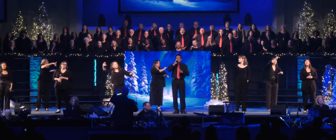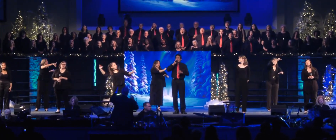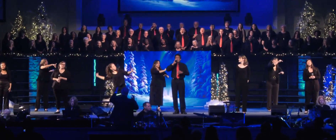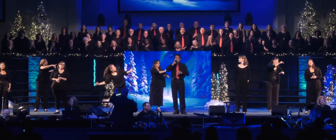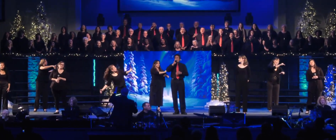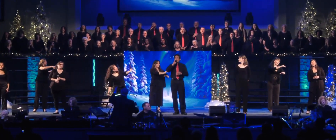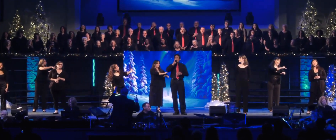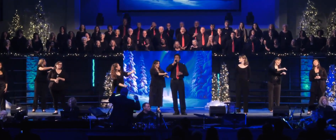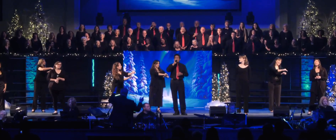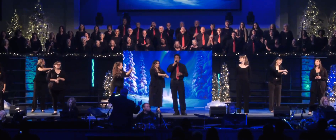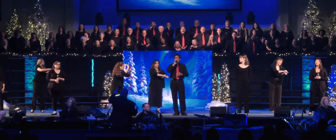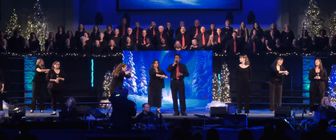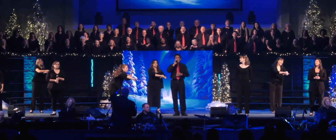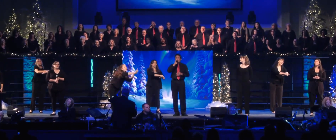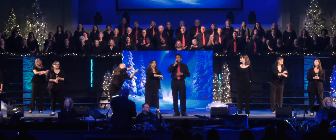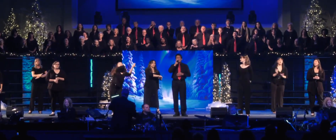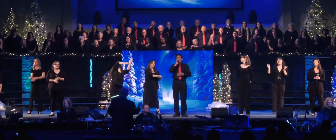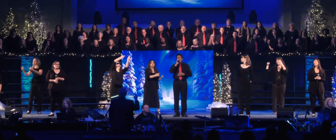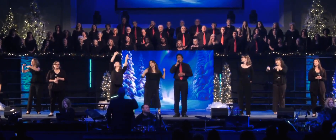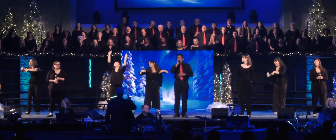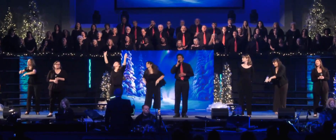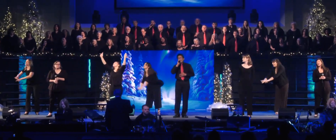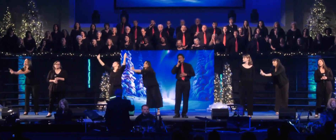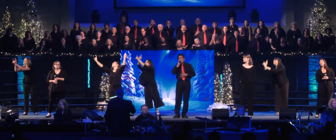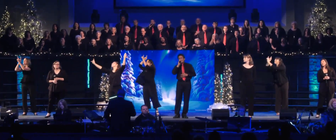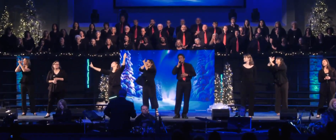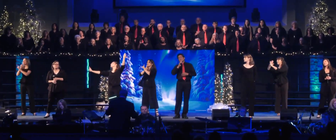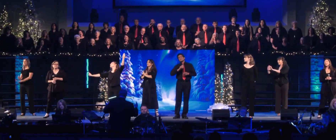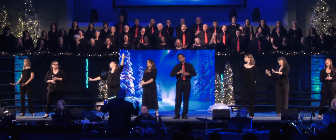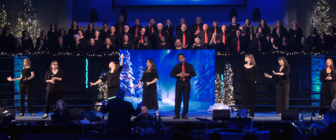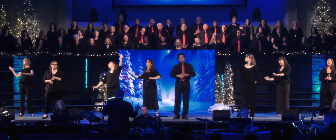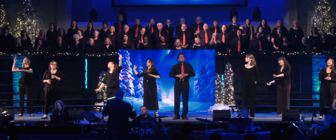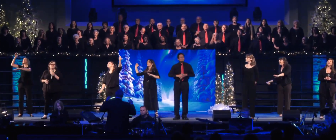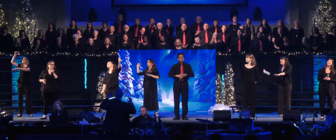Oh, the newborn King